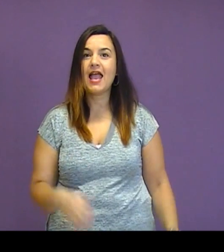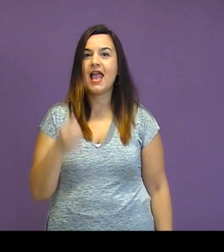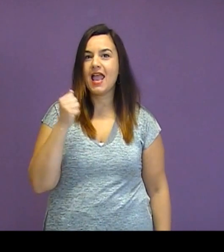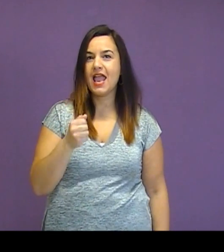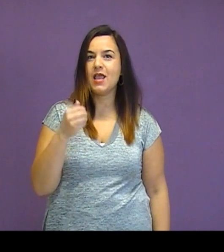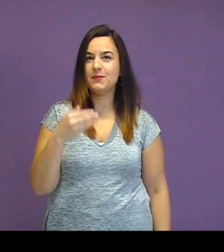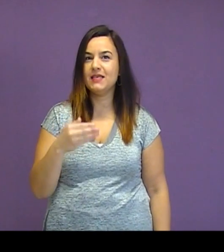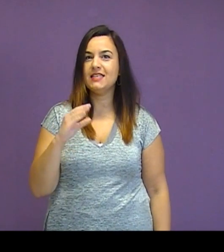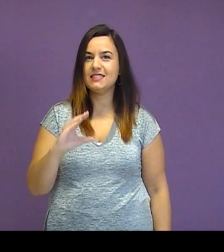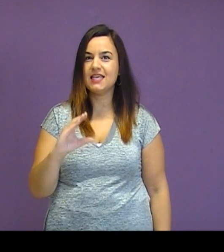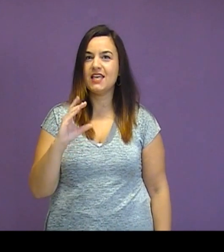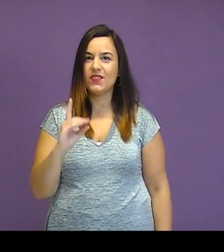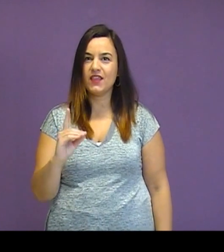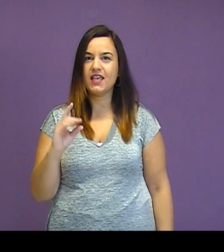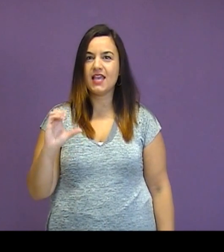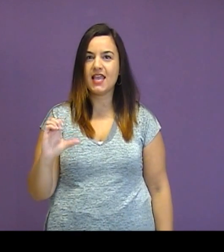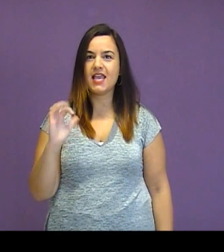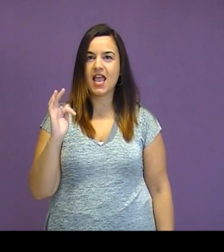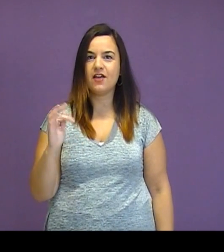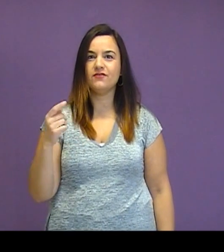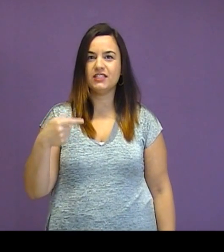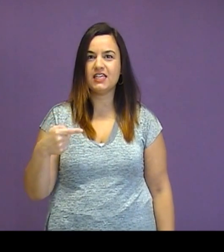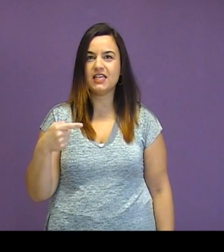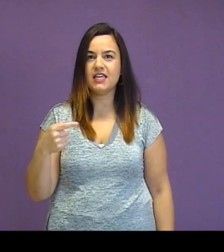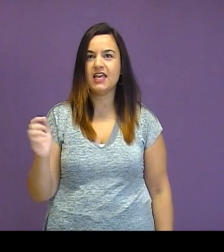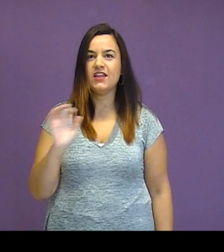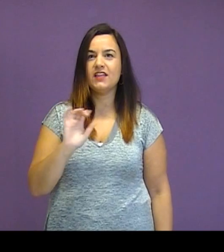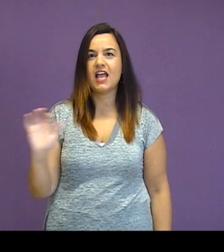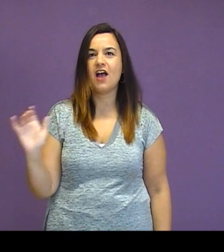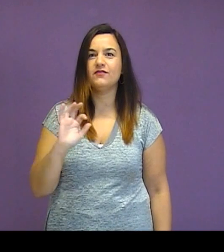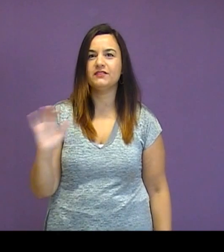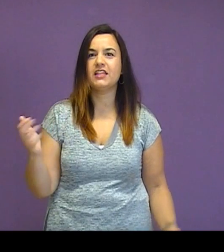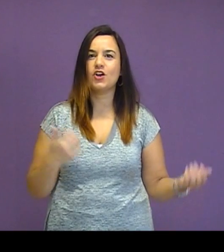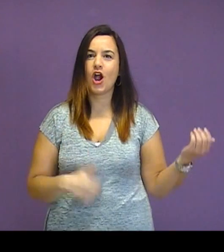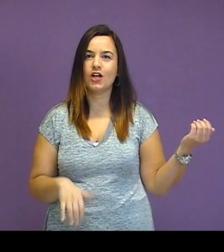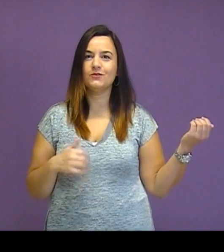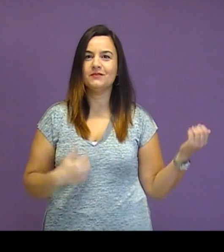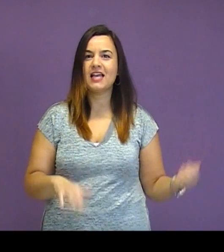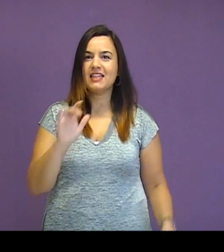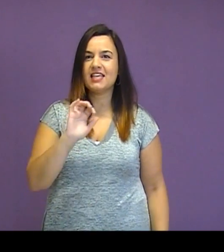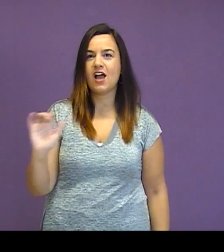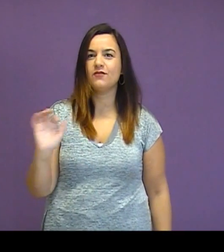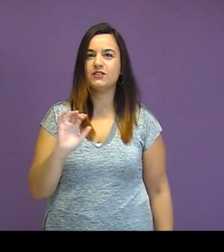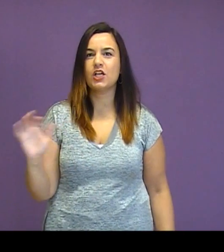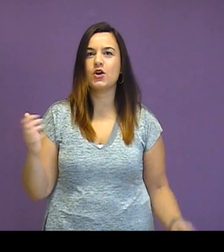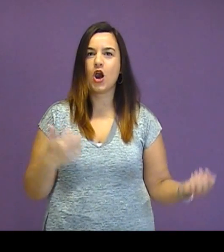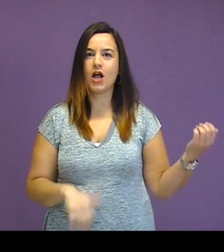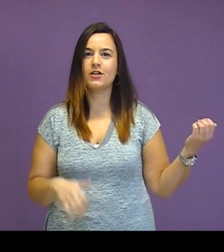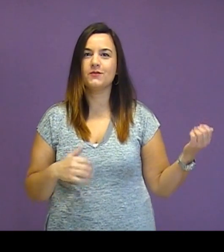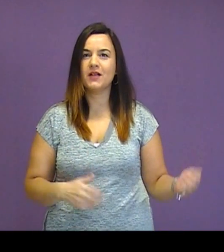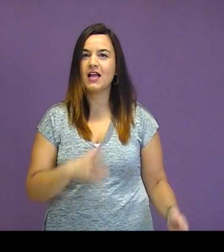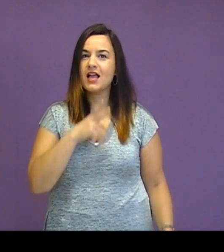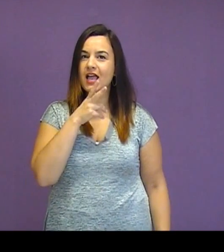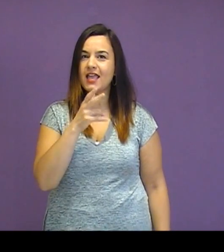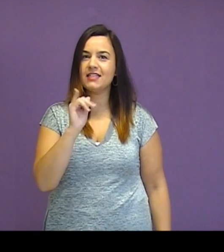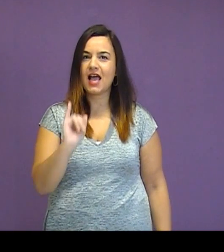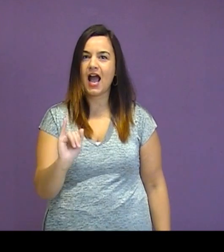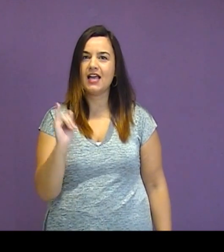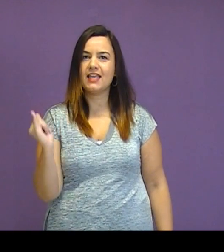A, B, C, D, E, F, G. The alphabet rock, the alphabet rock. H, I, J,